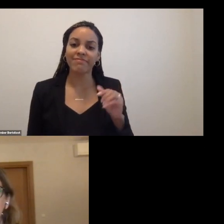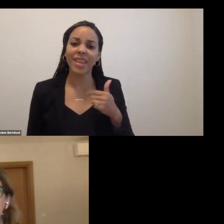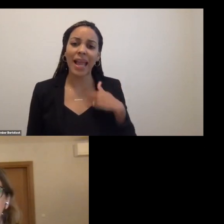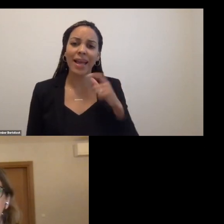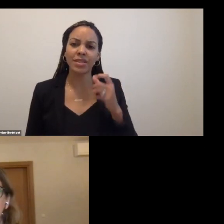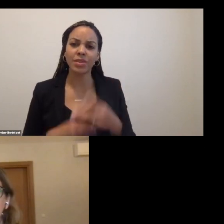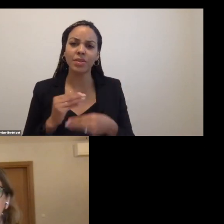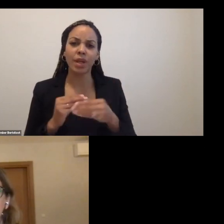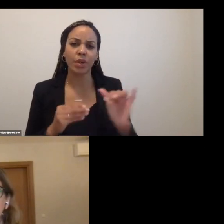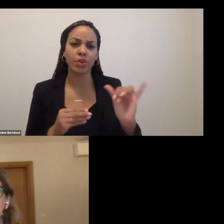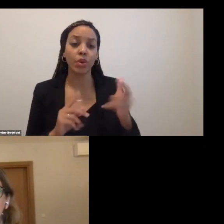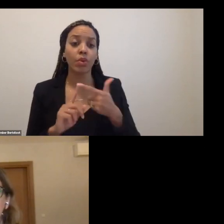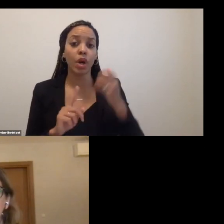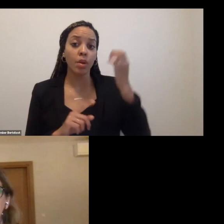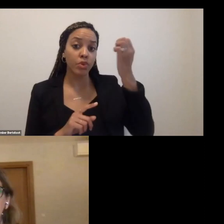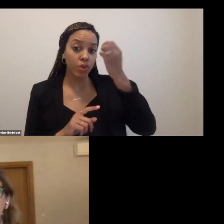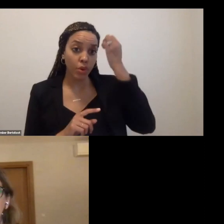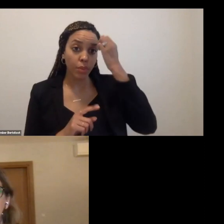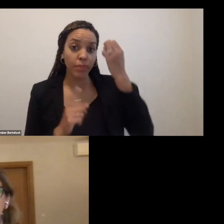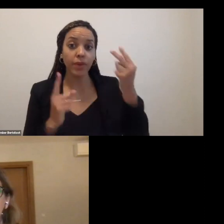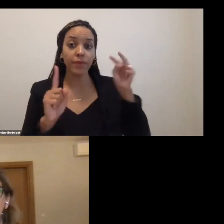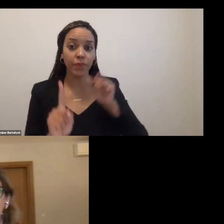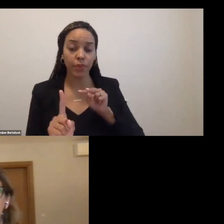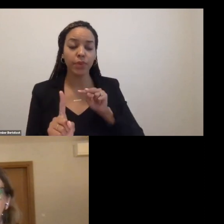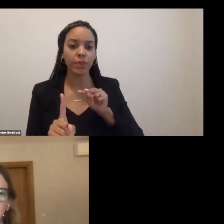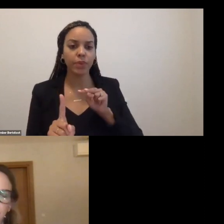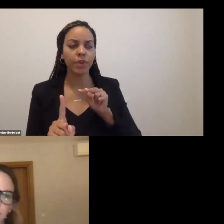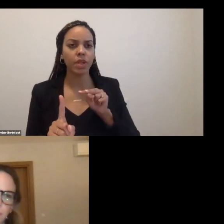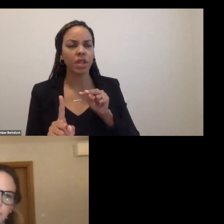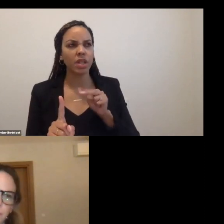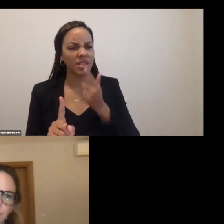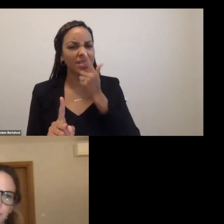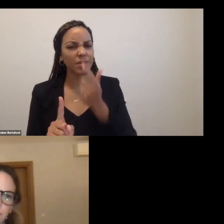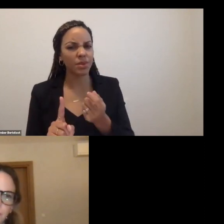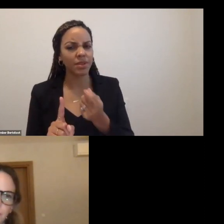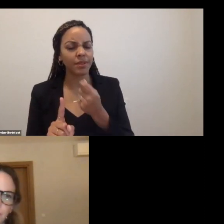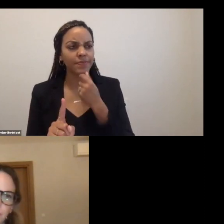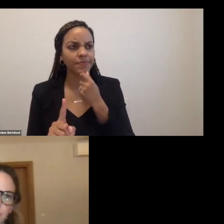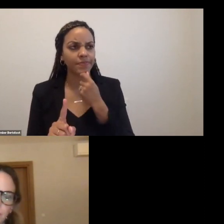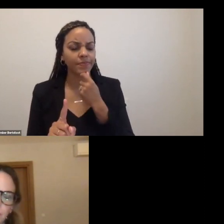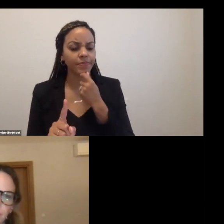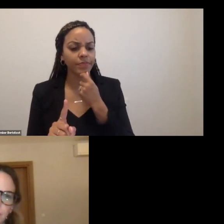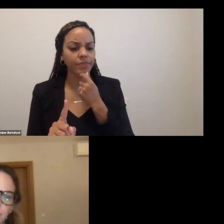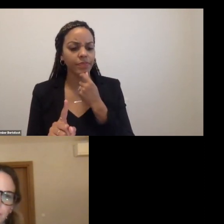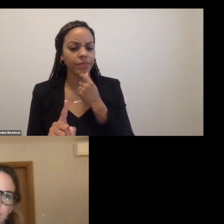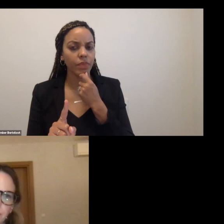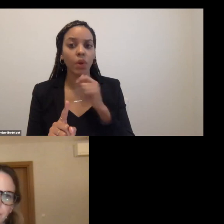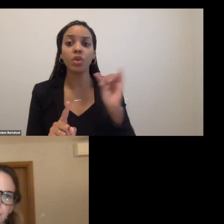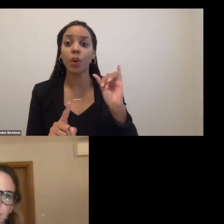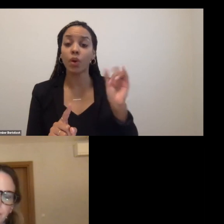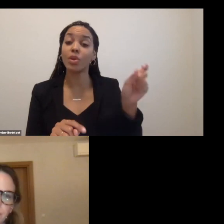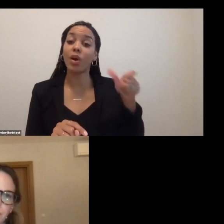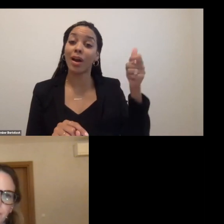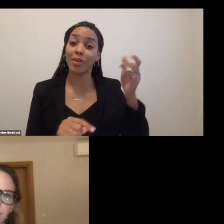also from the European point of view, which is also interesting, that there are also other histories which